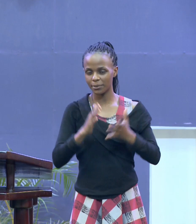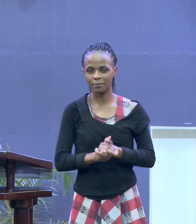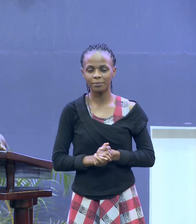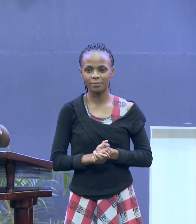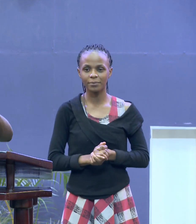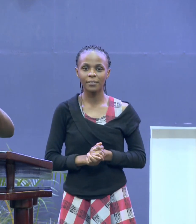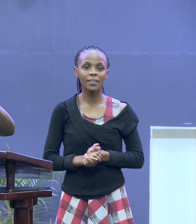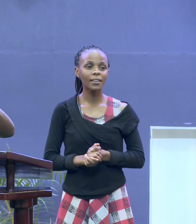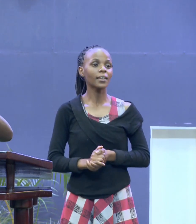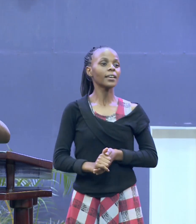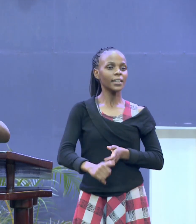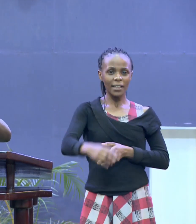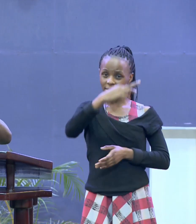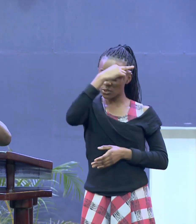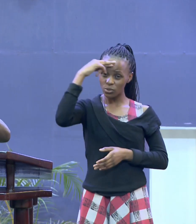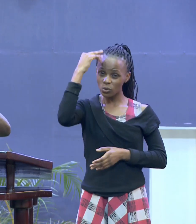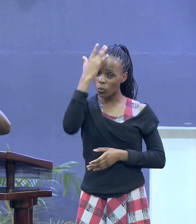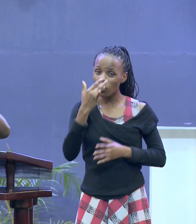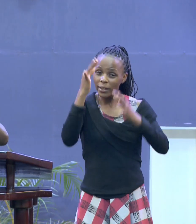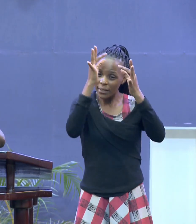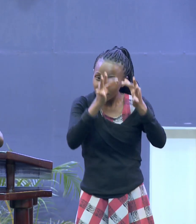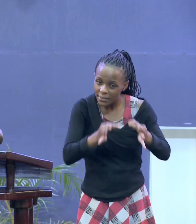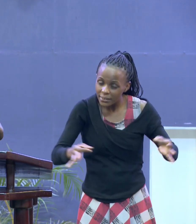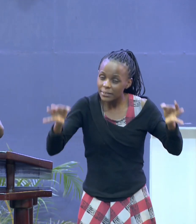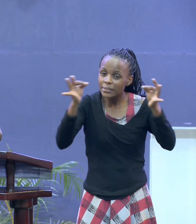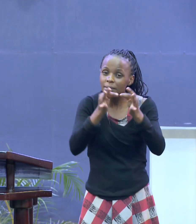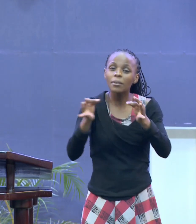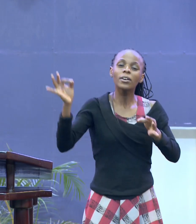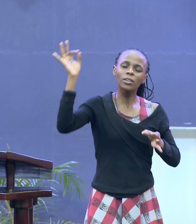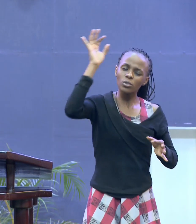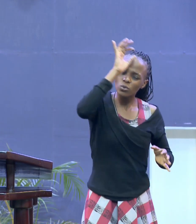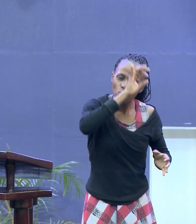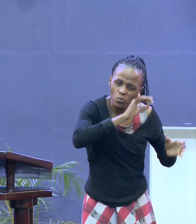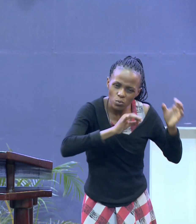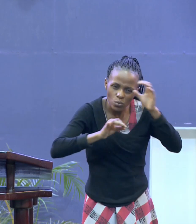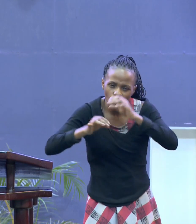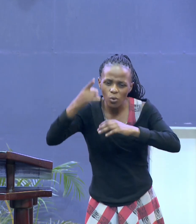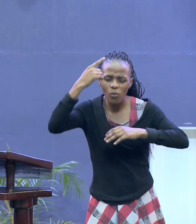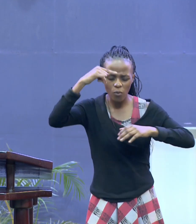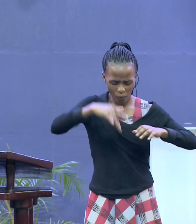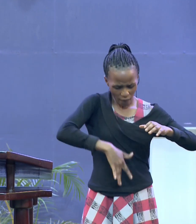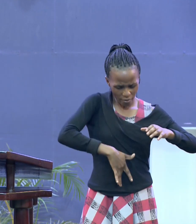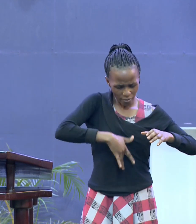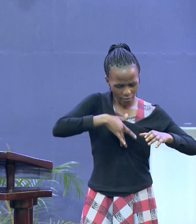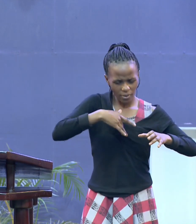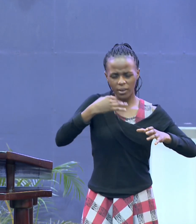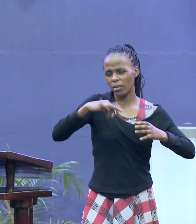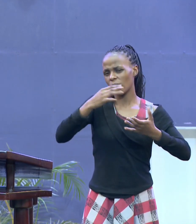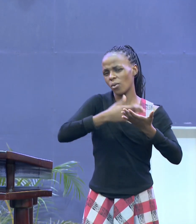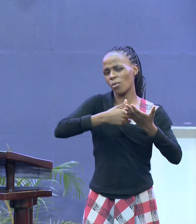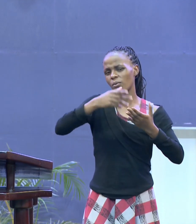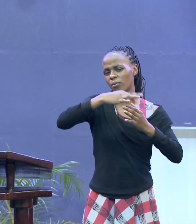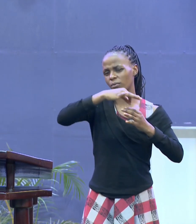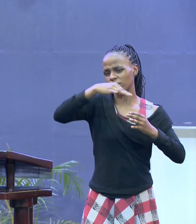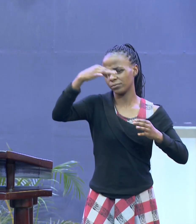omutukuvu. Yensonga lwaki kikulu okunoonyanga bulijjo the feeling of the Holy Spirit. That is why it's key